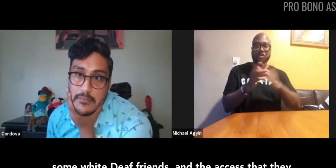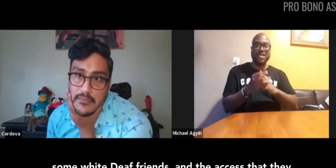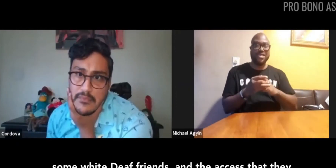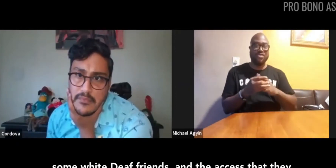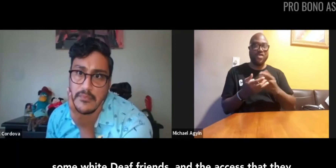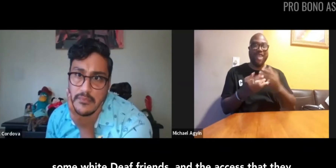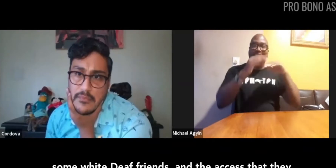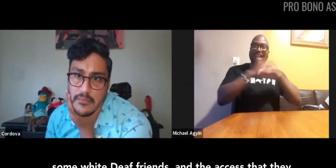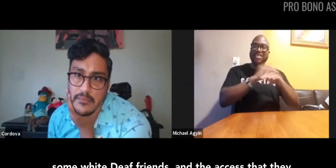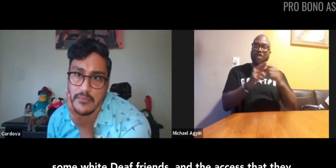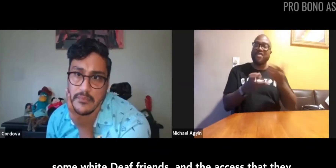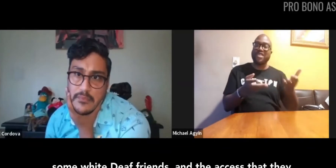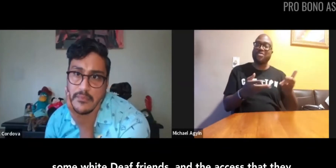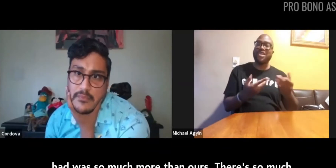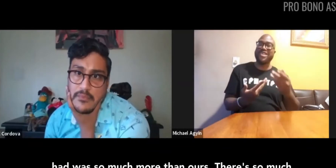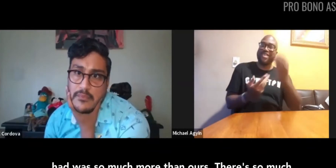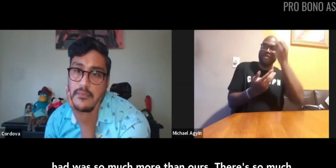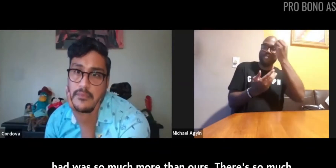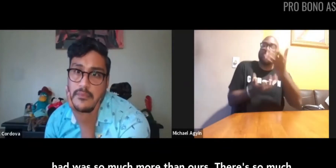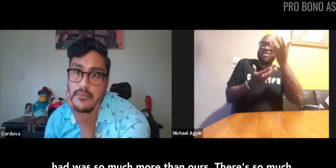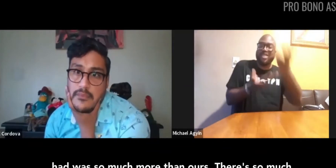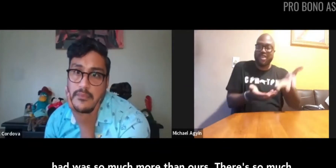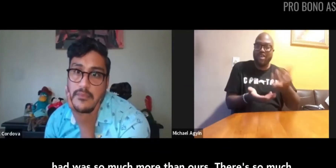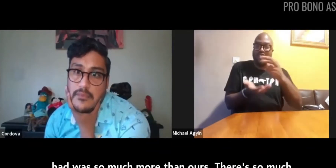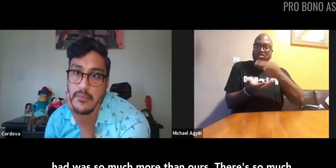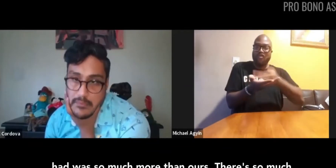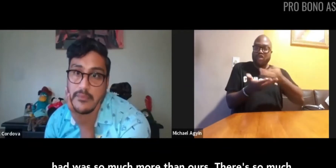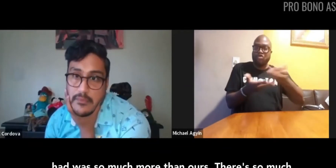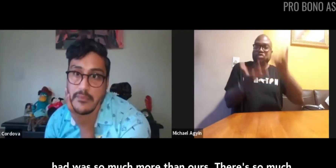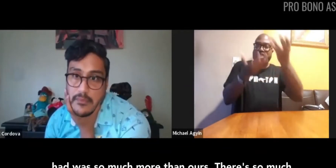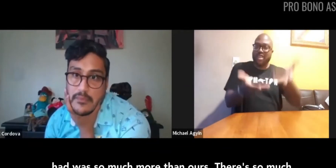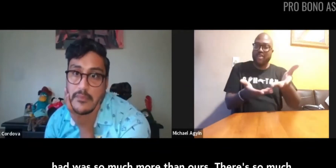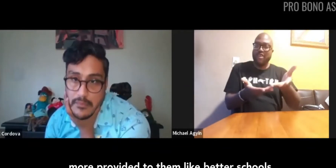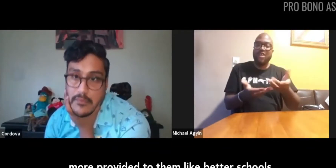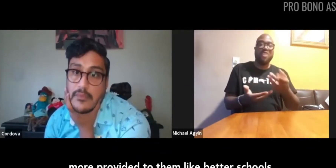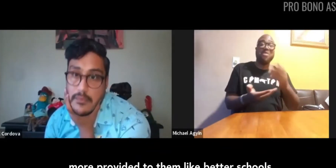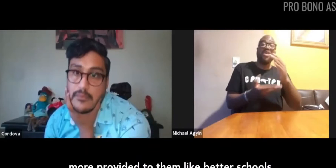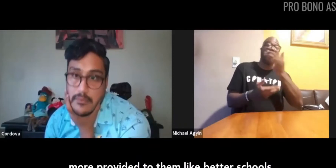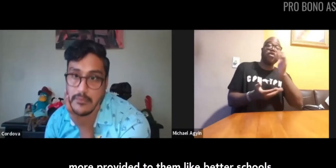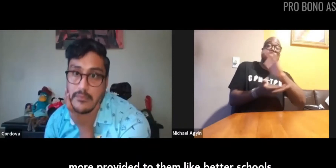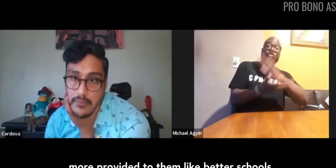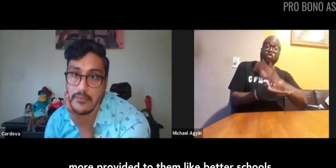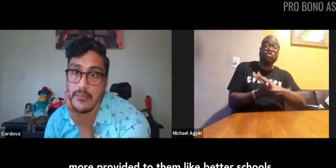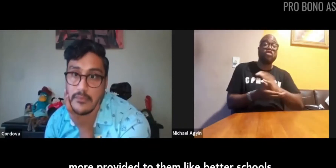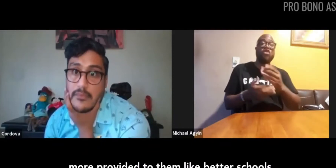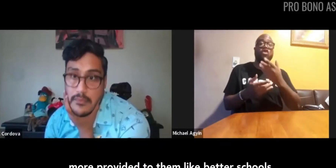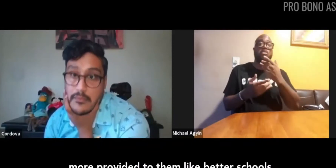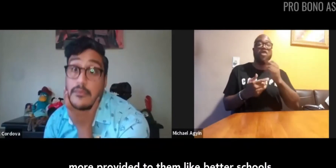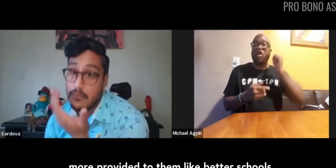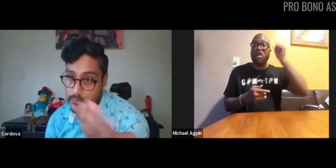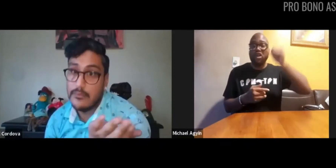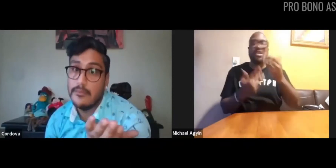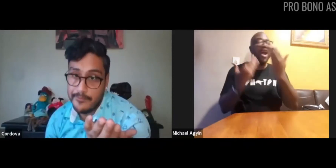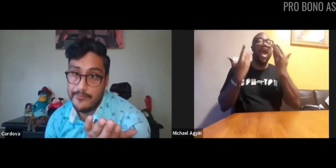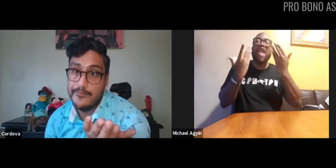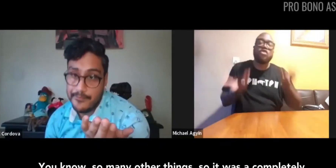deaf friends, and the access that they had was so much more than ours. There's so much more provided to them, like better